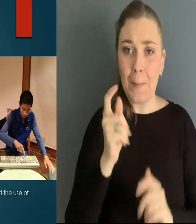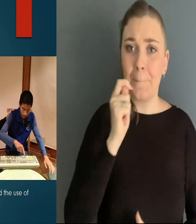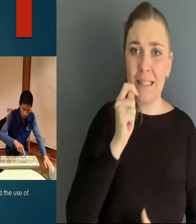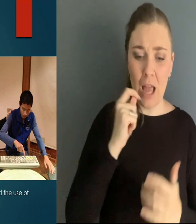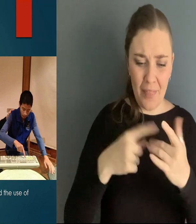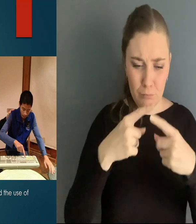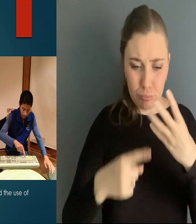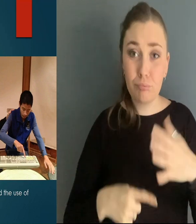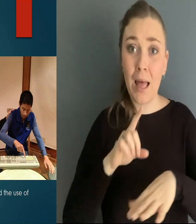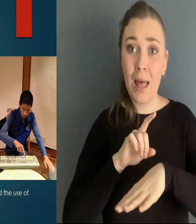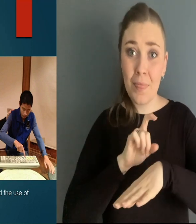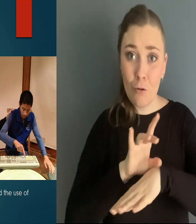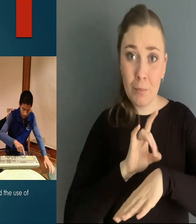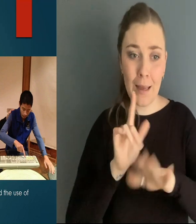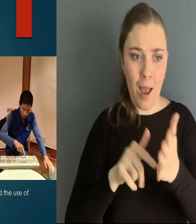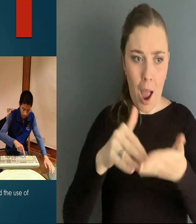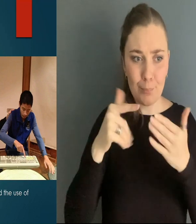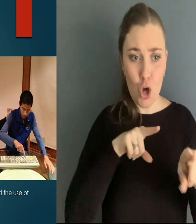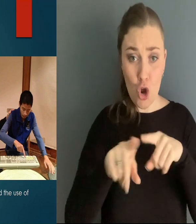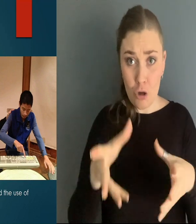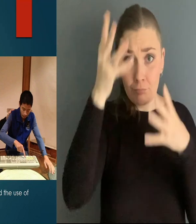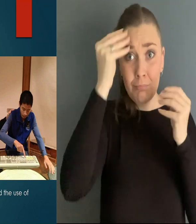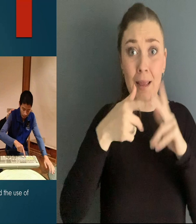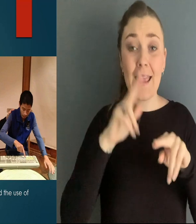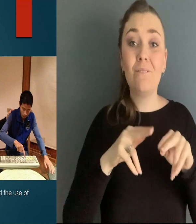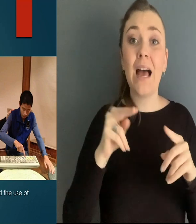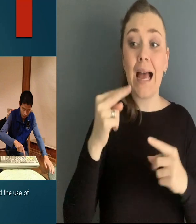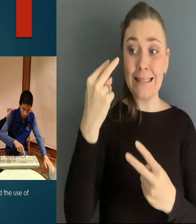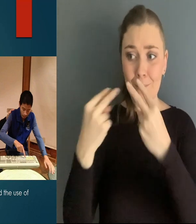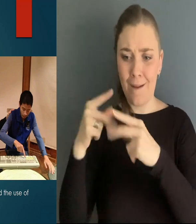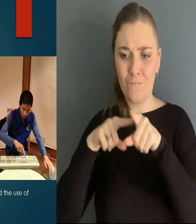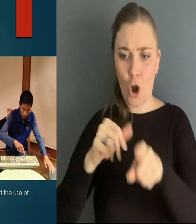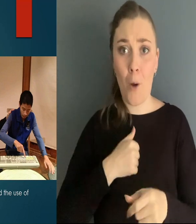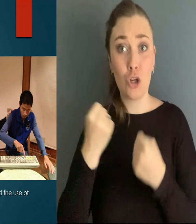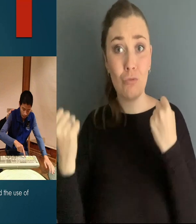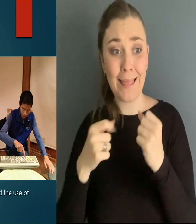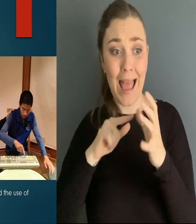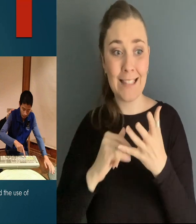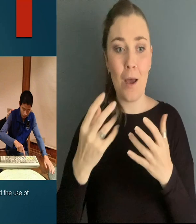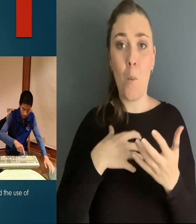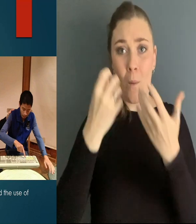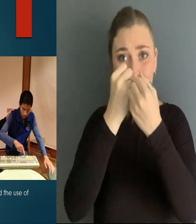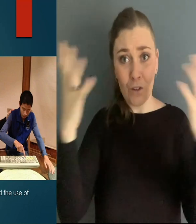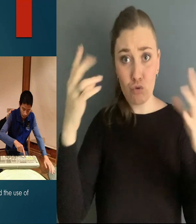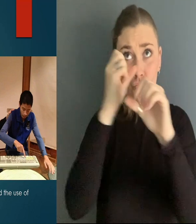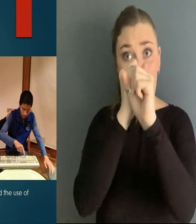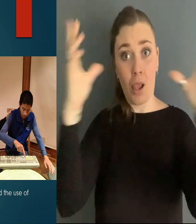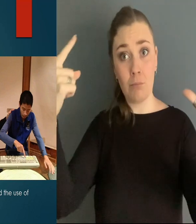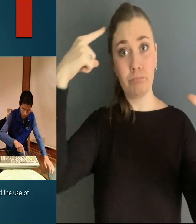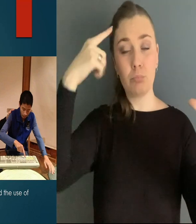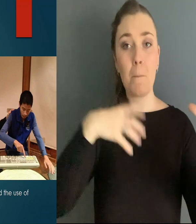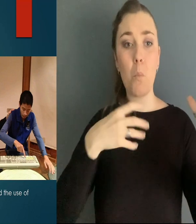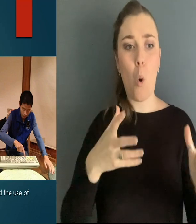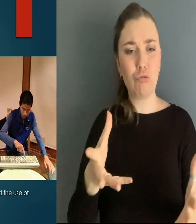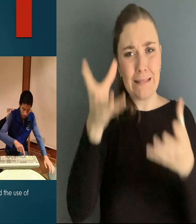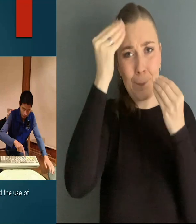and other therapy to help me learn if the assessment had been based on my strengths as a visual thinker with good receptive language